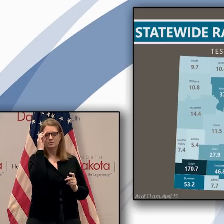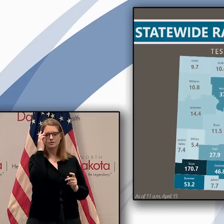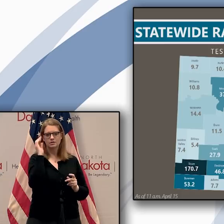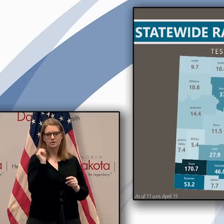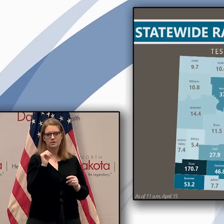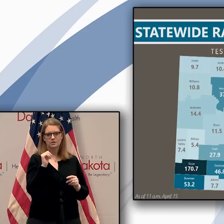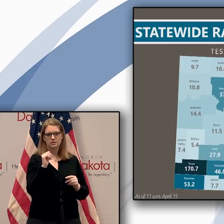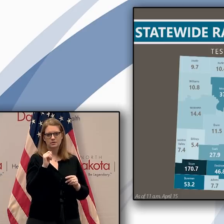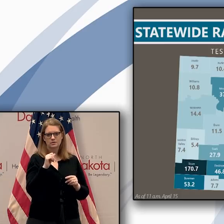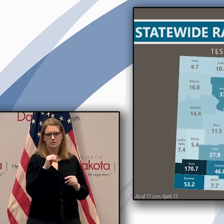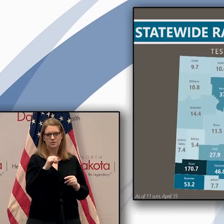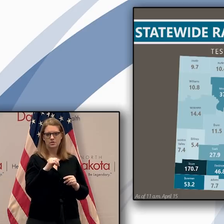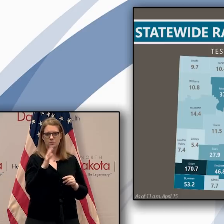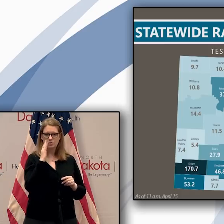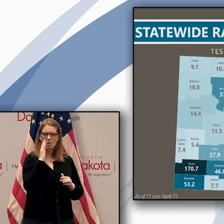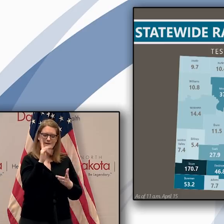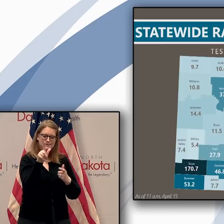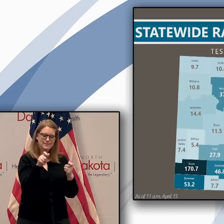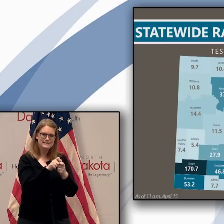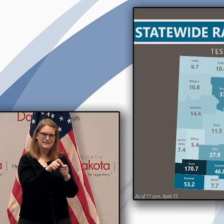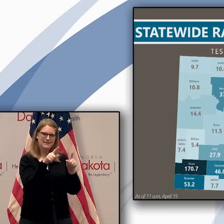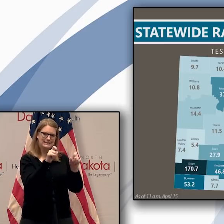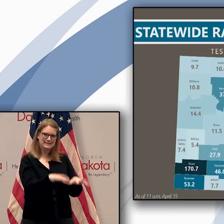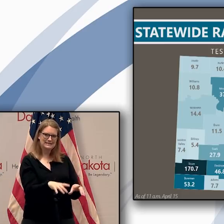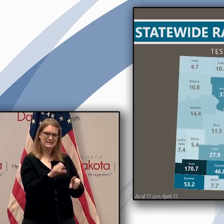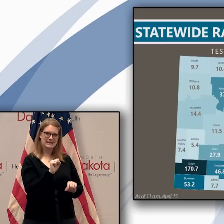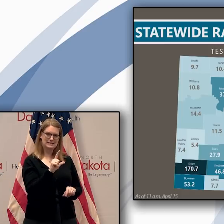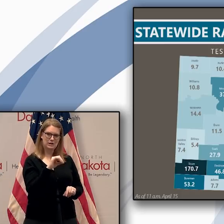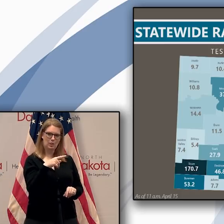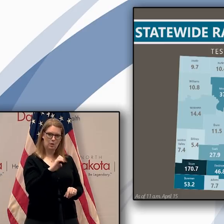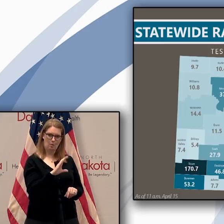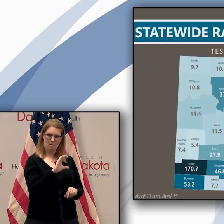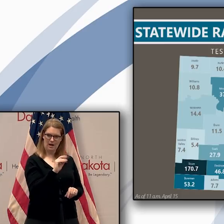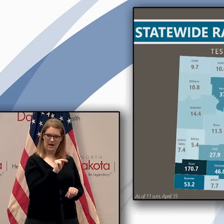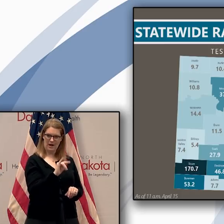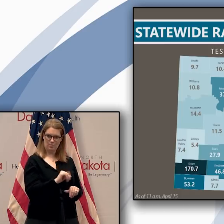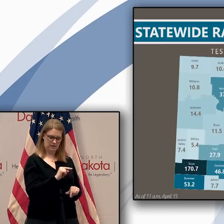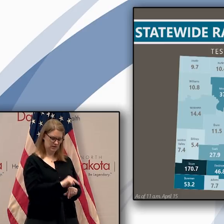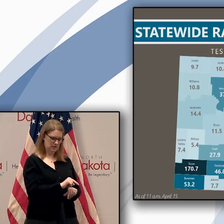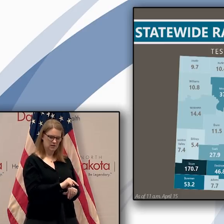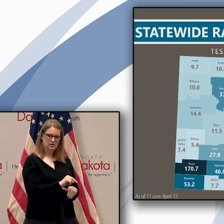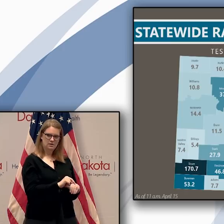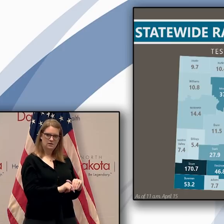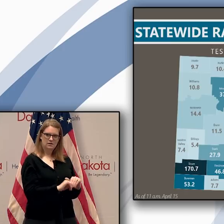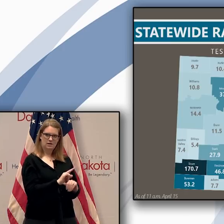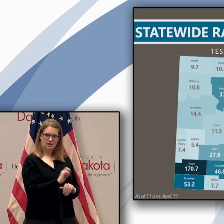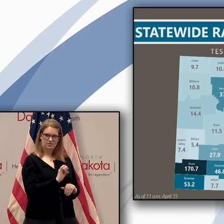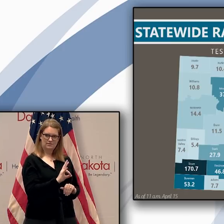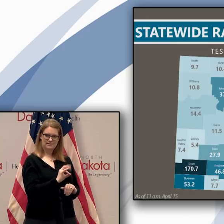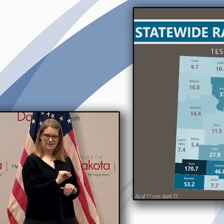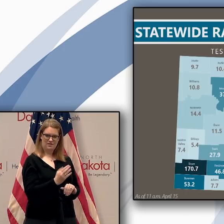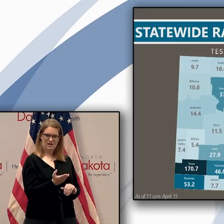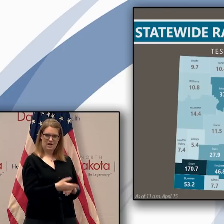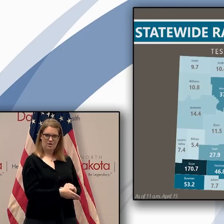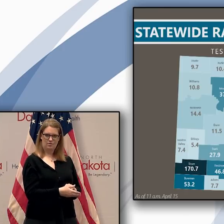With the testing that we did targeted in Slope County, that got us to 170 out of